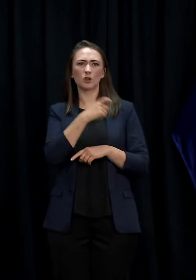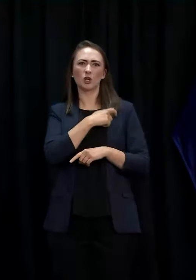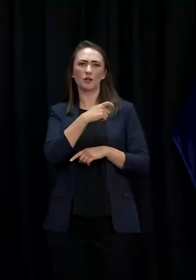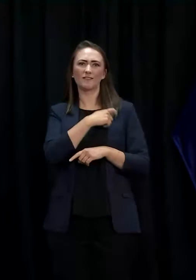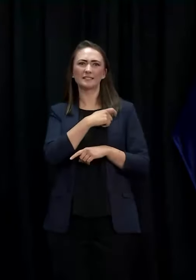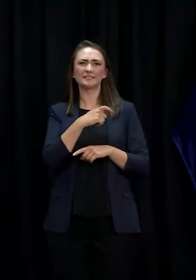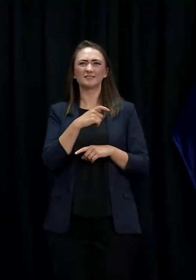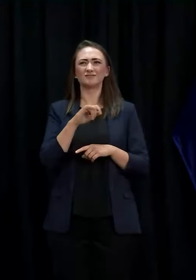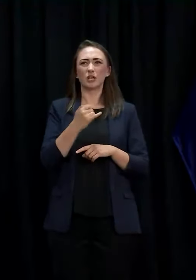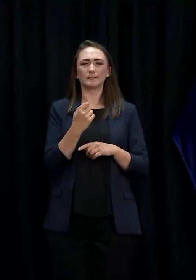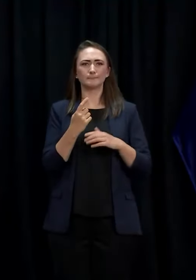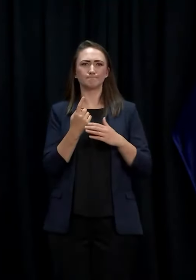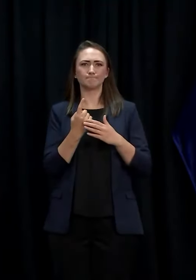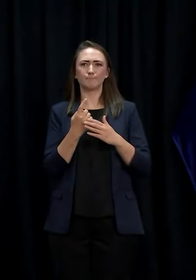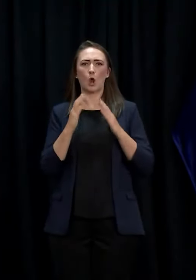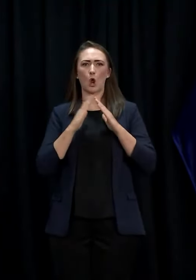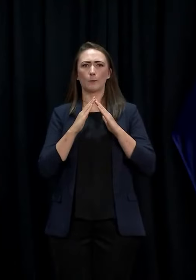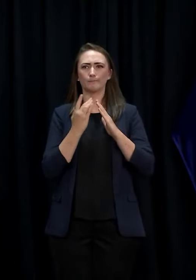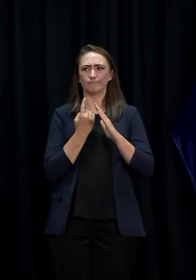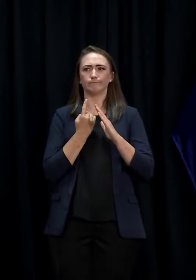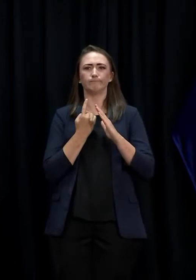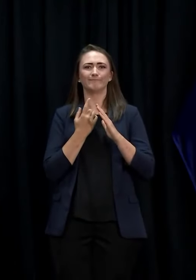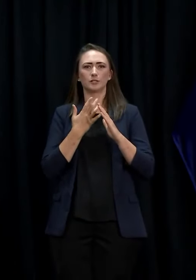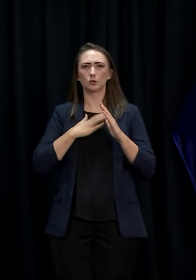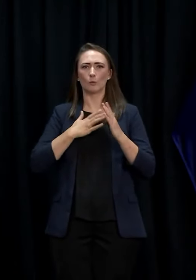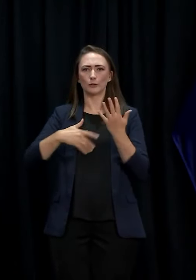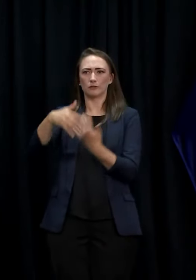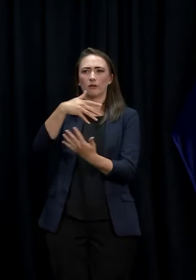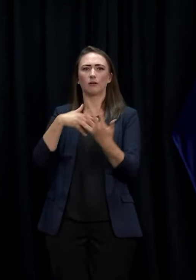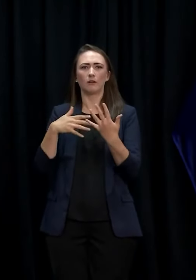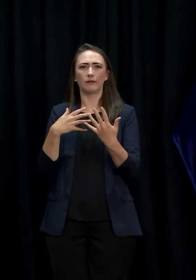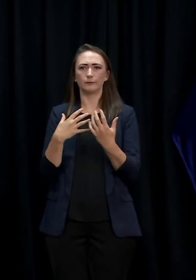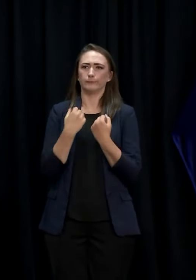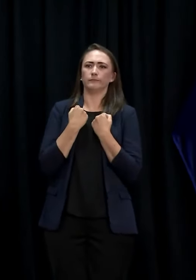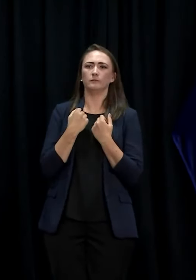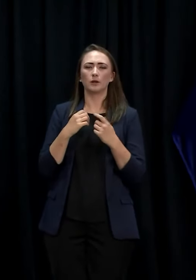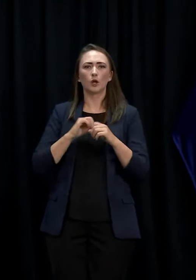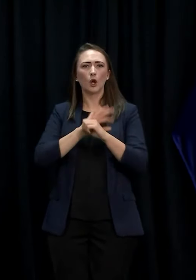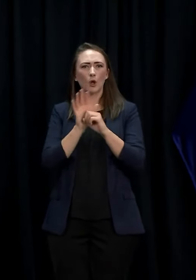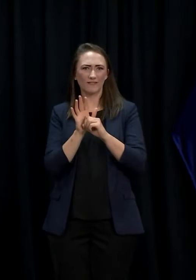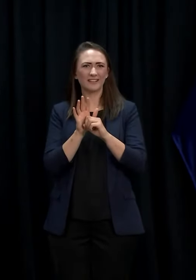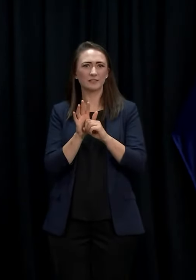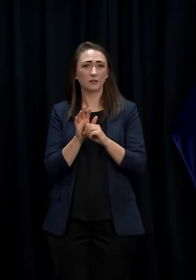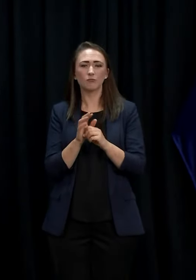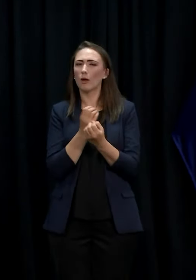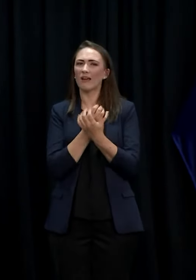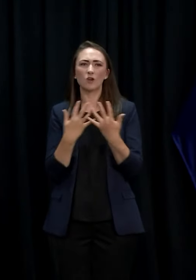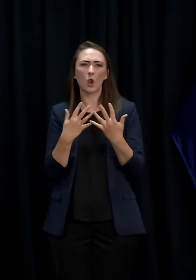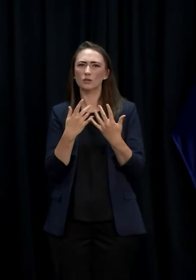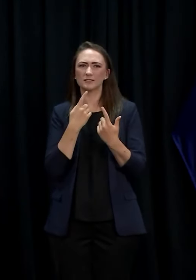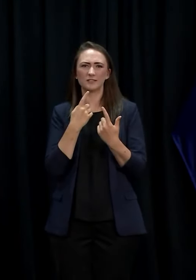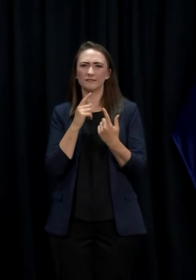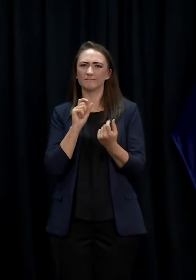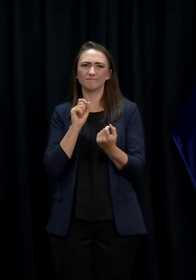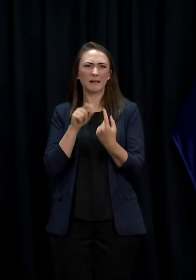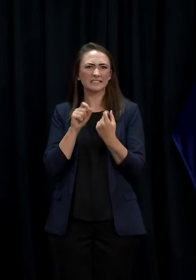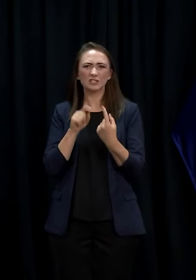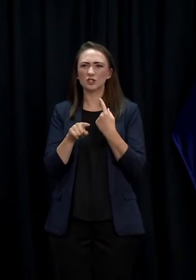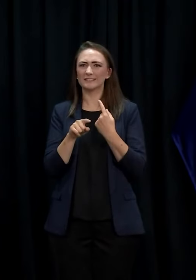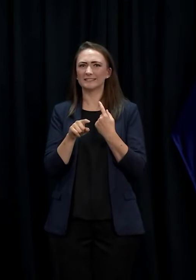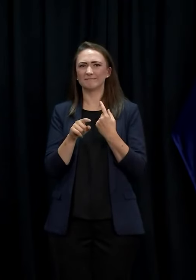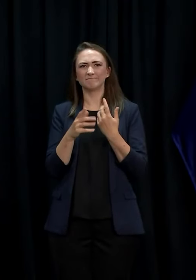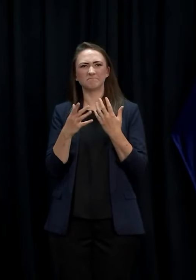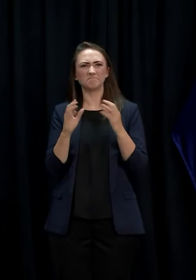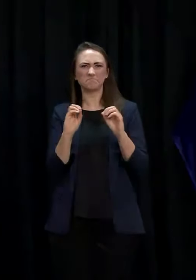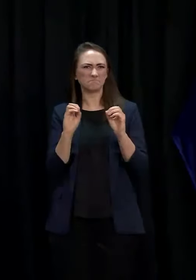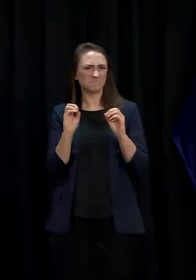it. We're still getting a bit of correspondence about that. The overall correspondence volume has dropped away quite significantly in the last few weeks. Has the volume